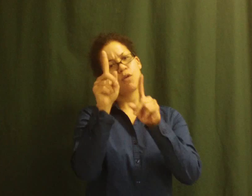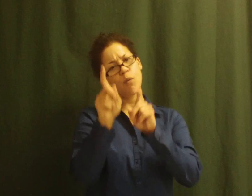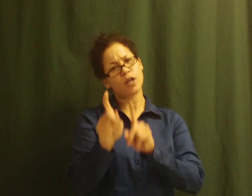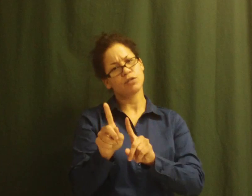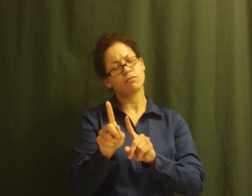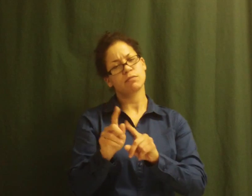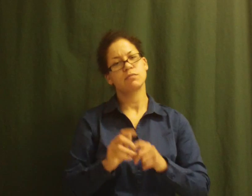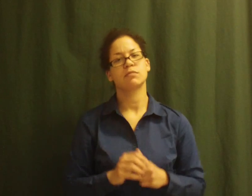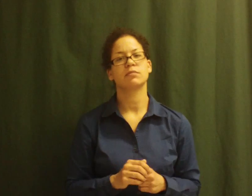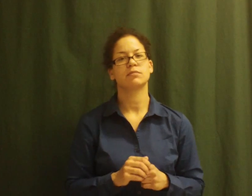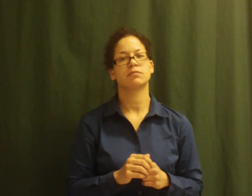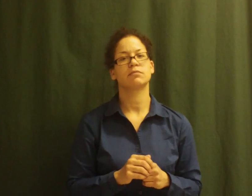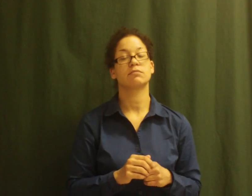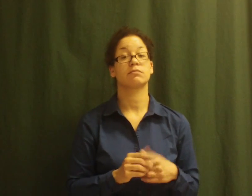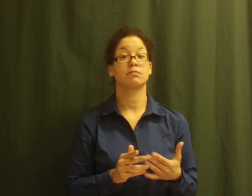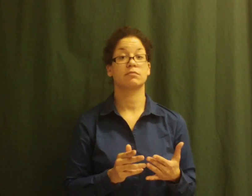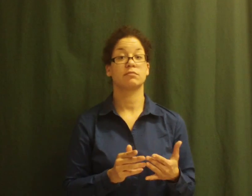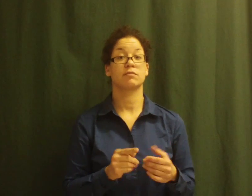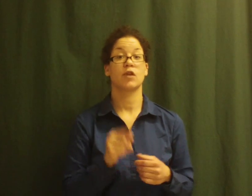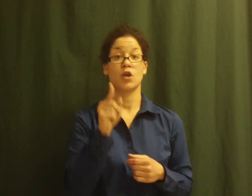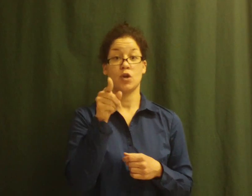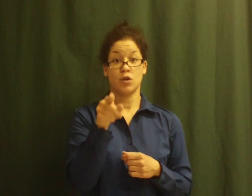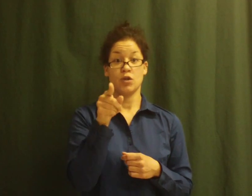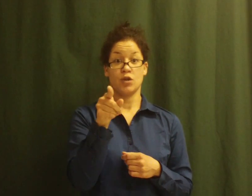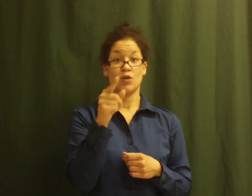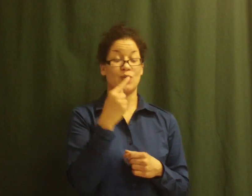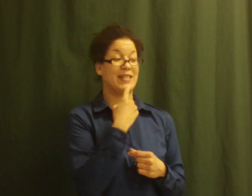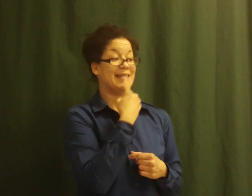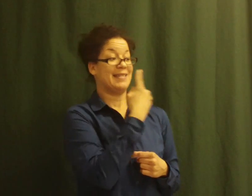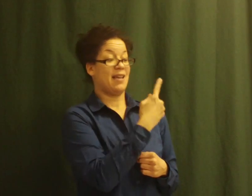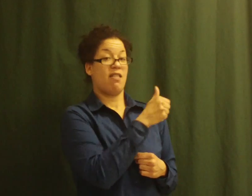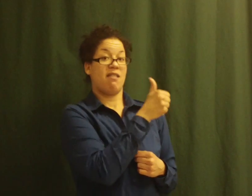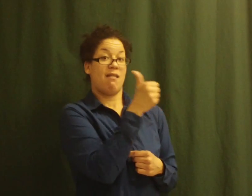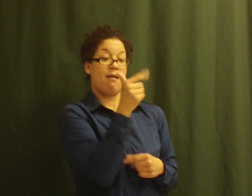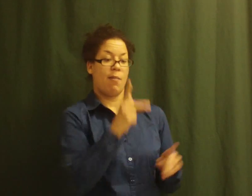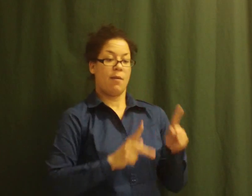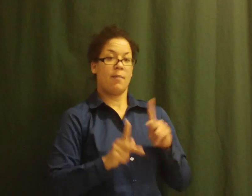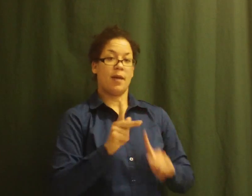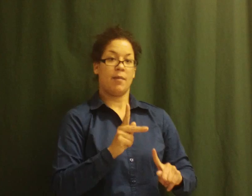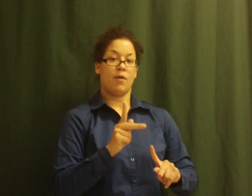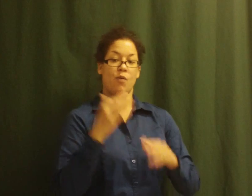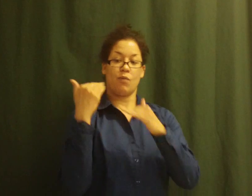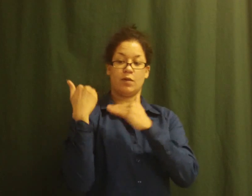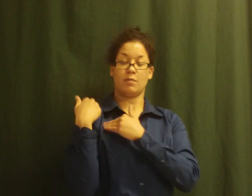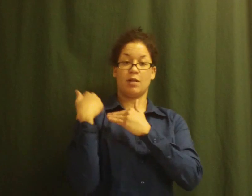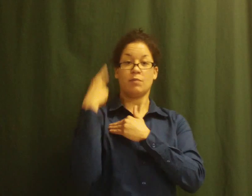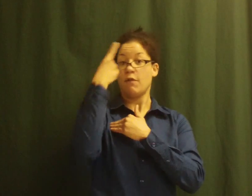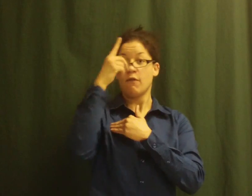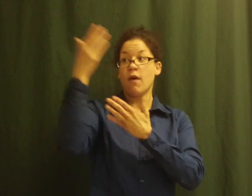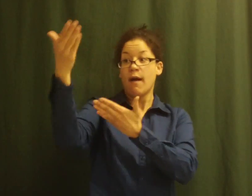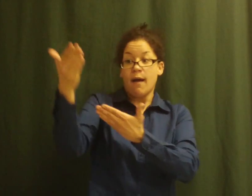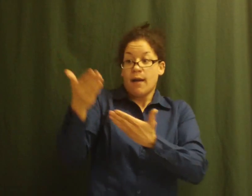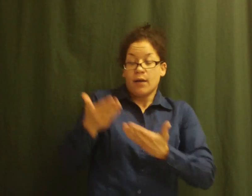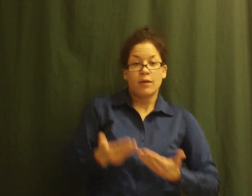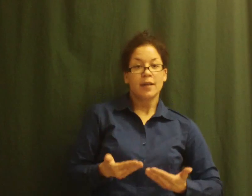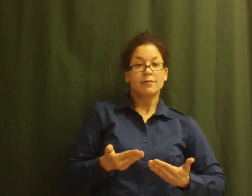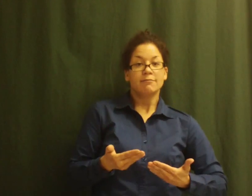Should you tell the other people on the hiring committee that one of the applicants is your friend?